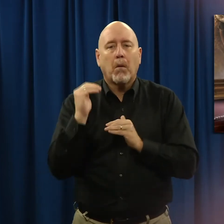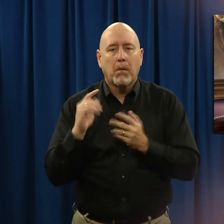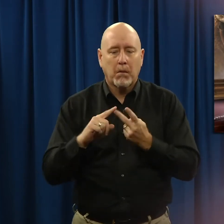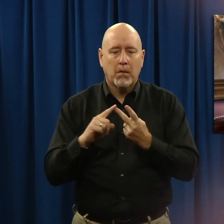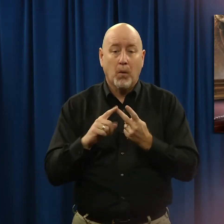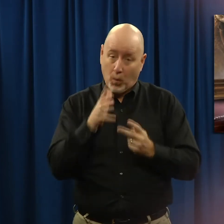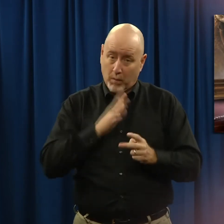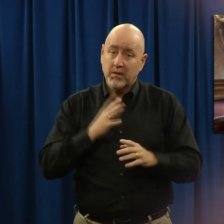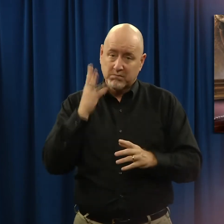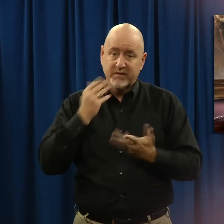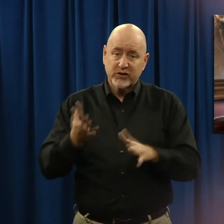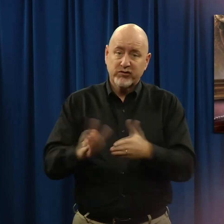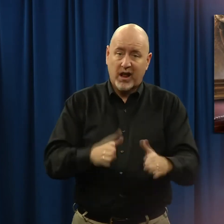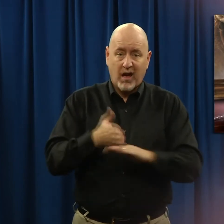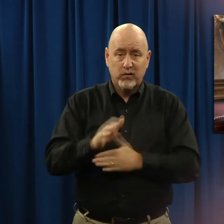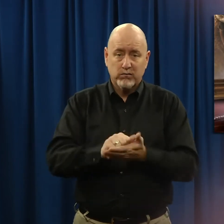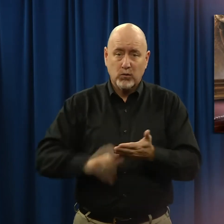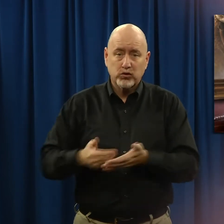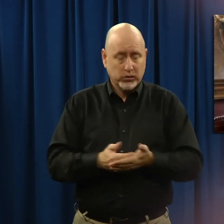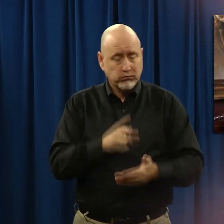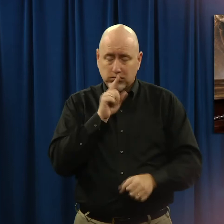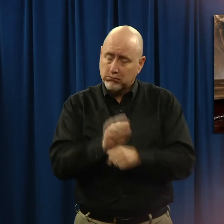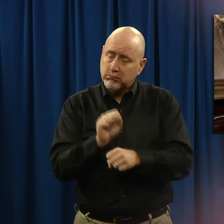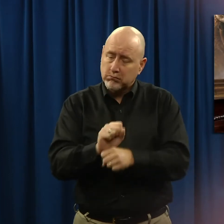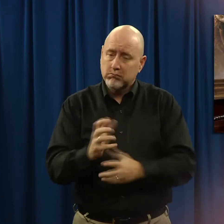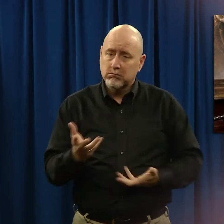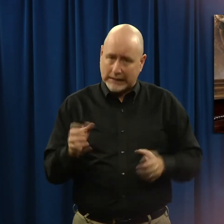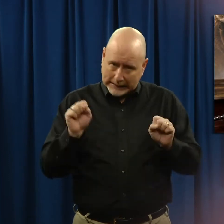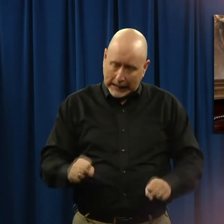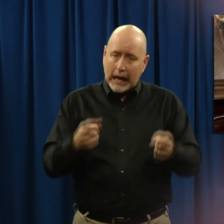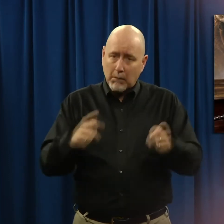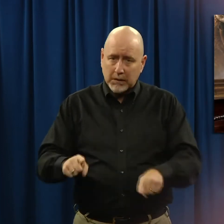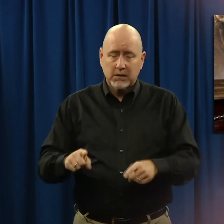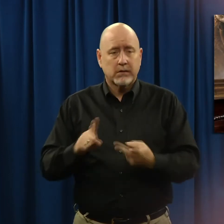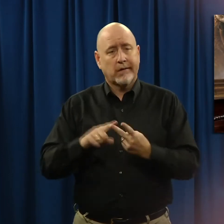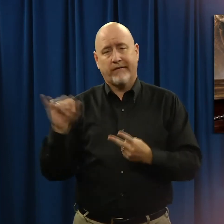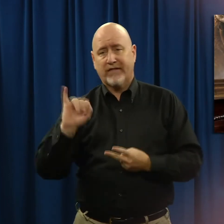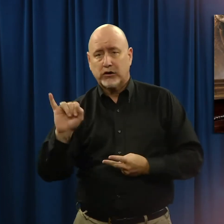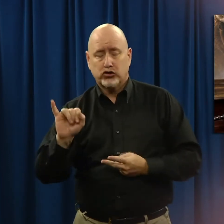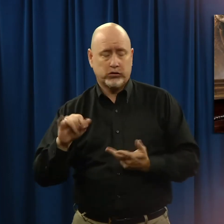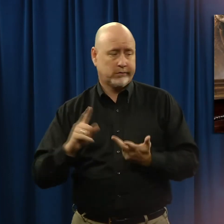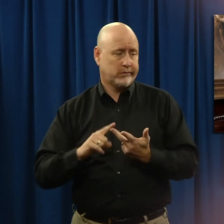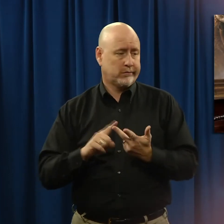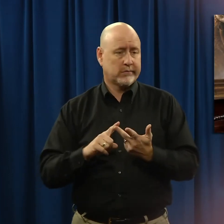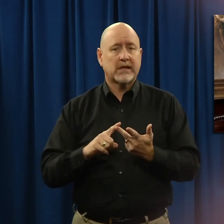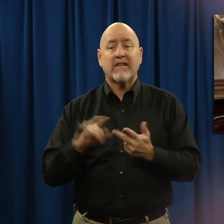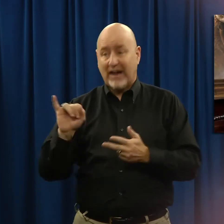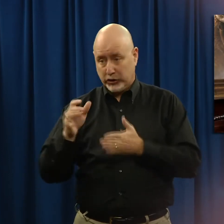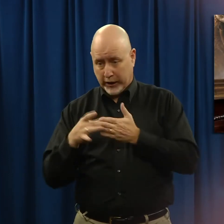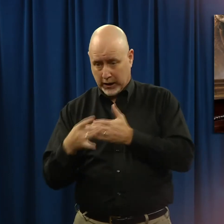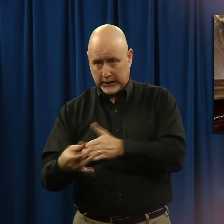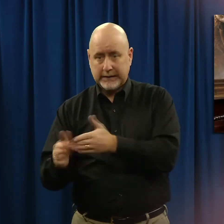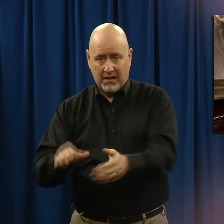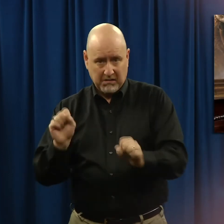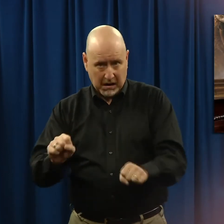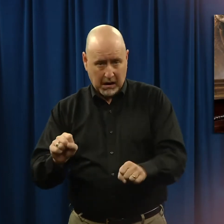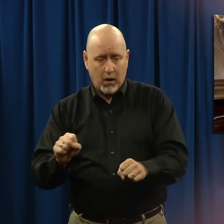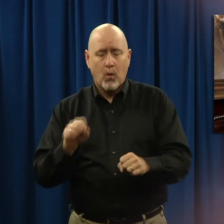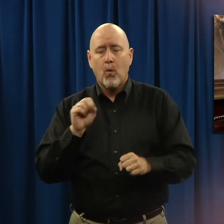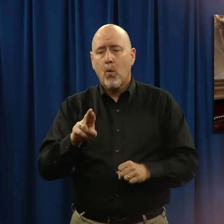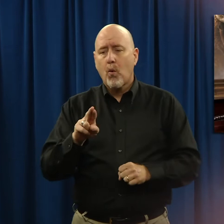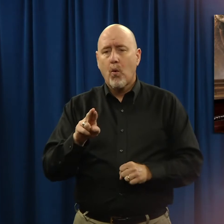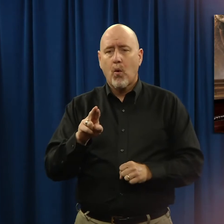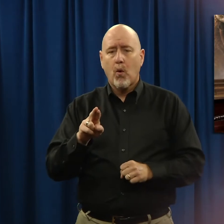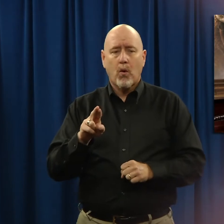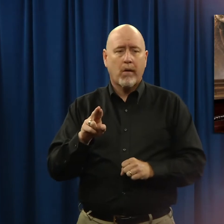have died from an abortion, no doubt about it. They can get infected. They can bleed to death. They can have